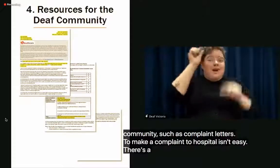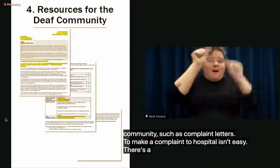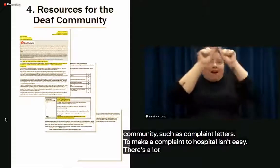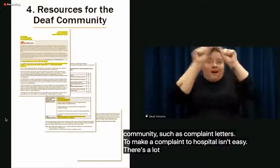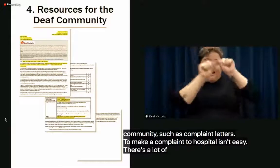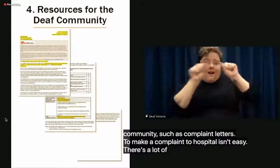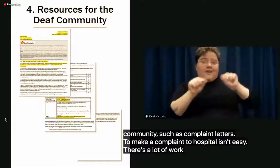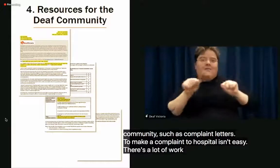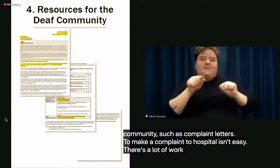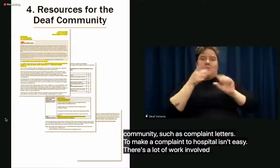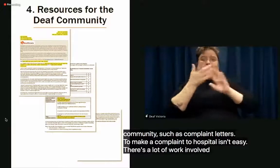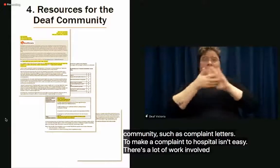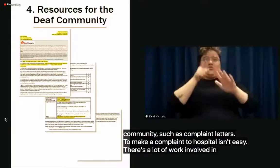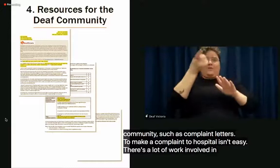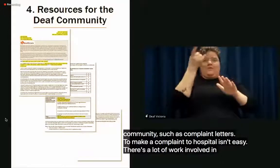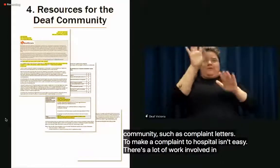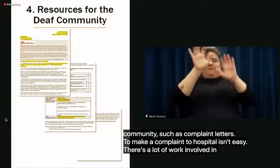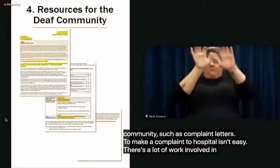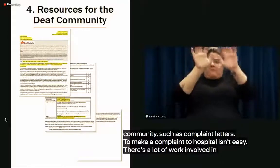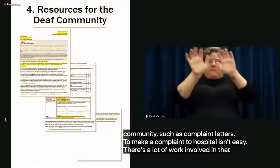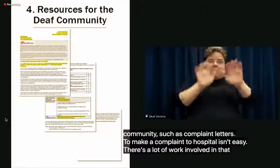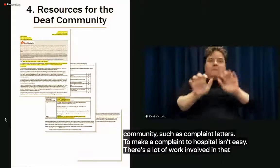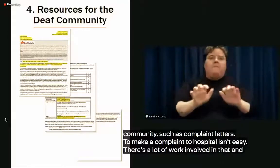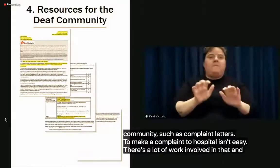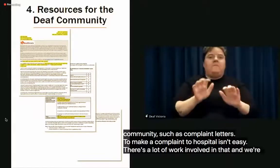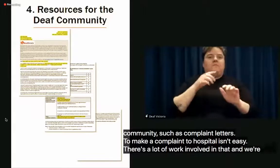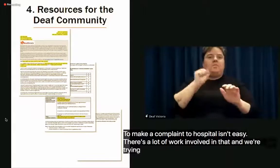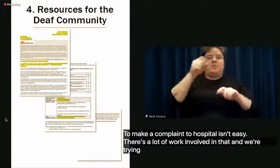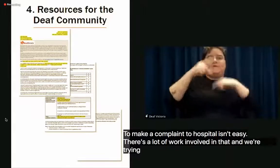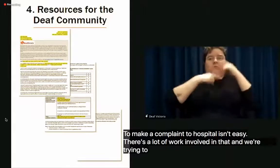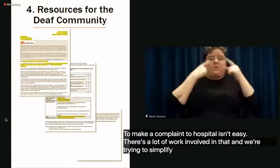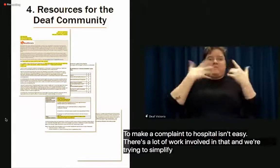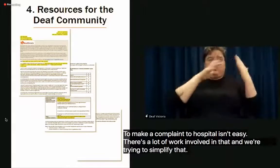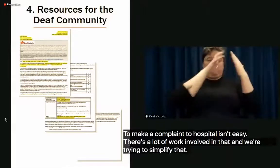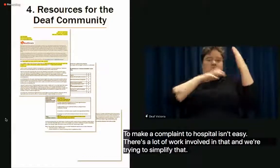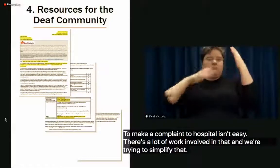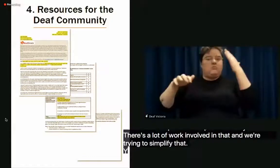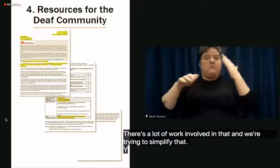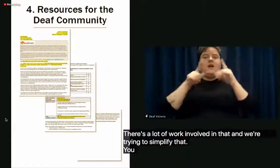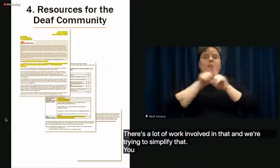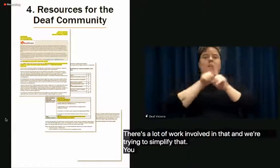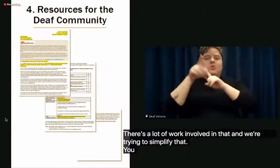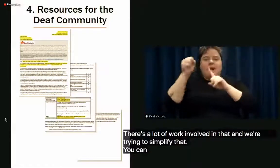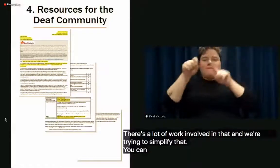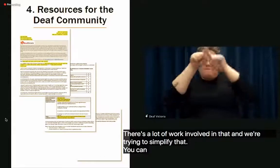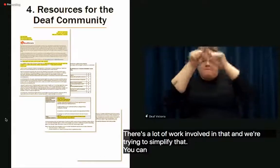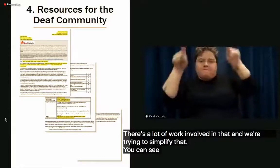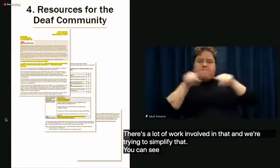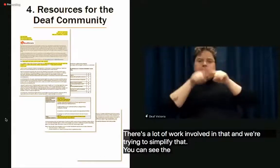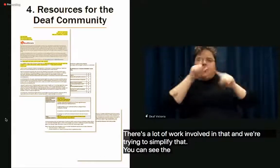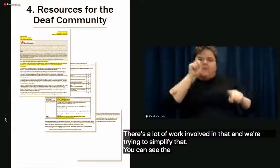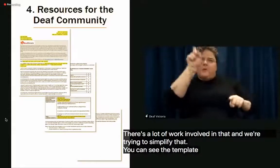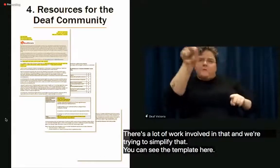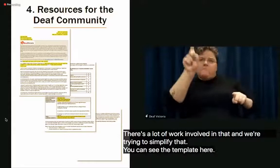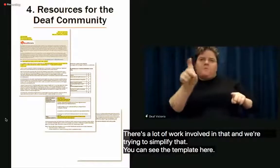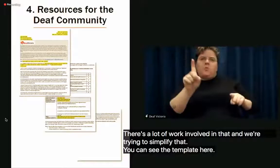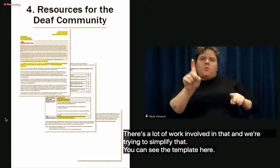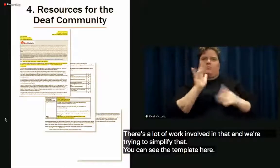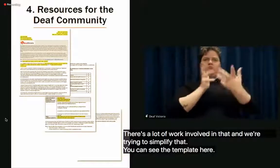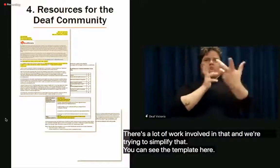that. So you can see the template here, where the text is highlighted in yellow. You simply